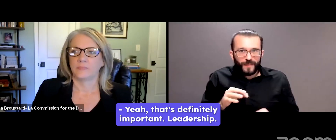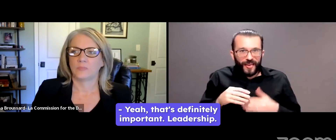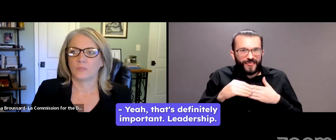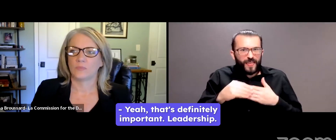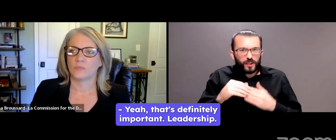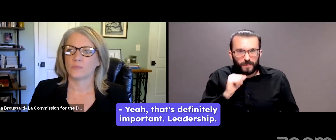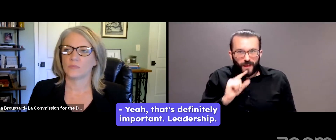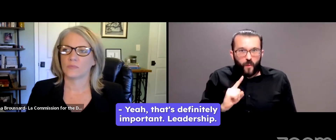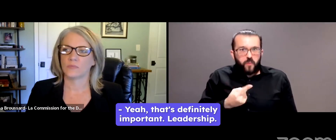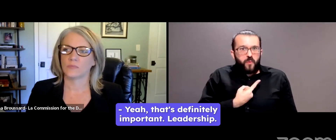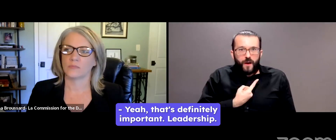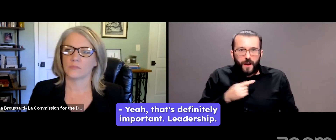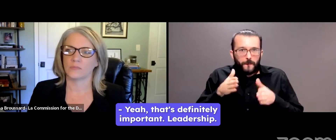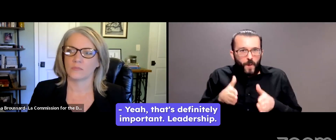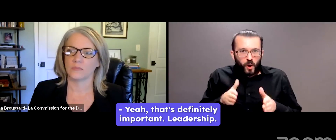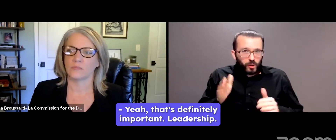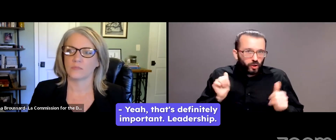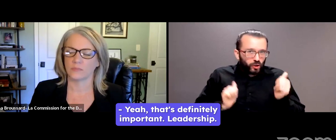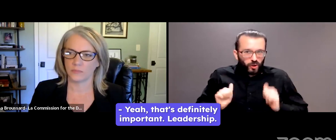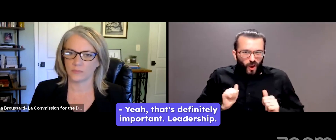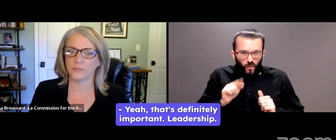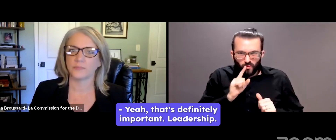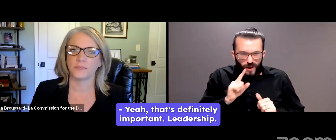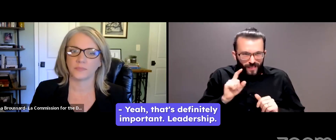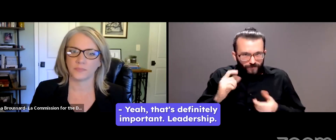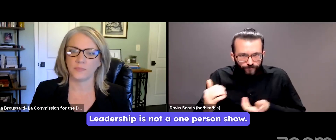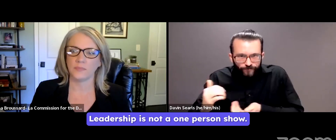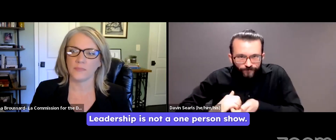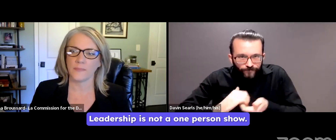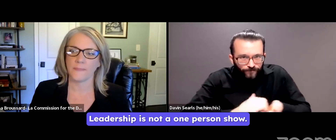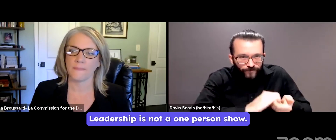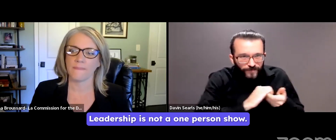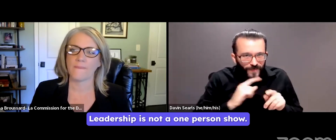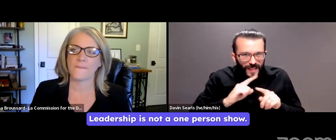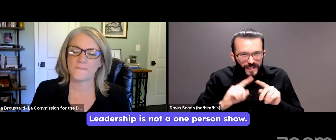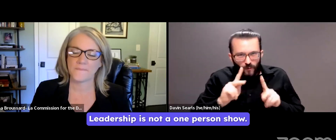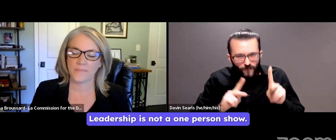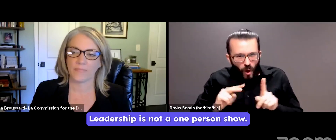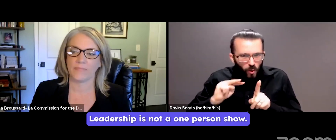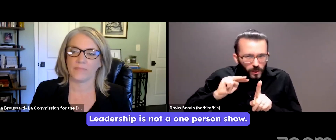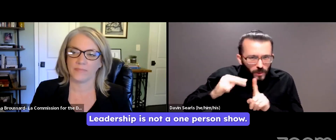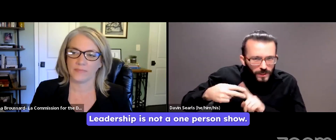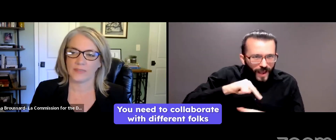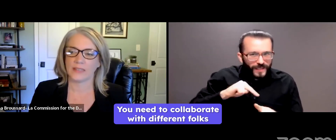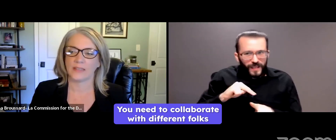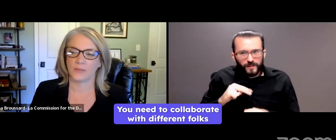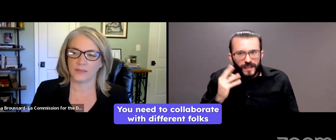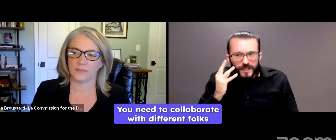Yeah, that's definitely important. Leadership is not a one person show. You need to collaborate